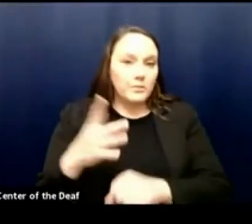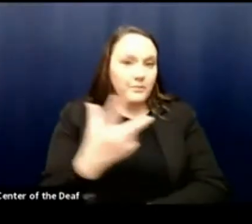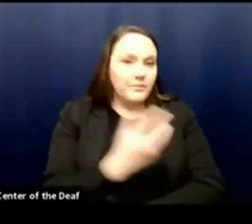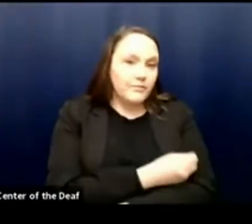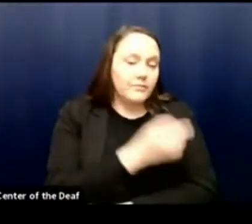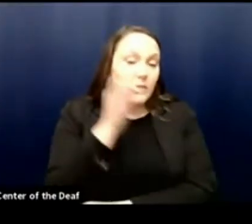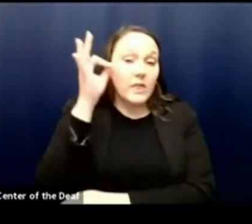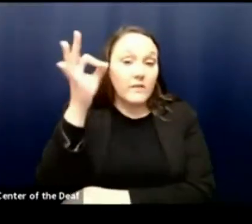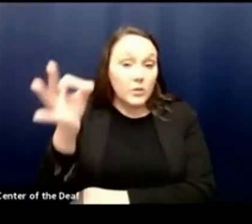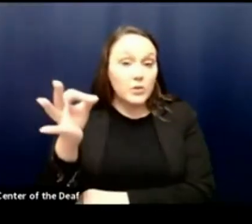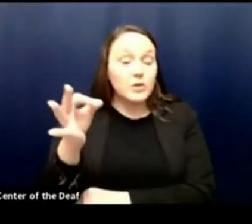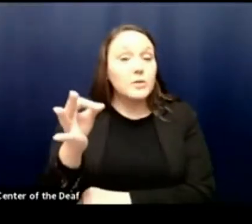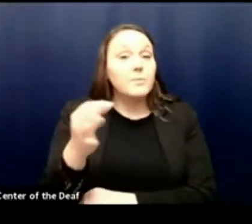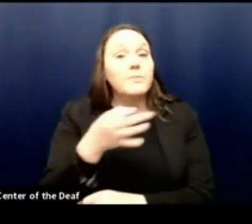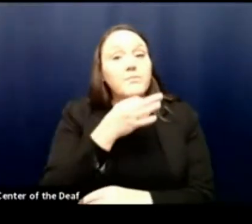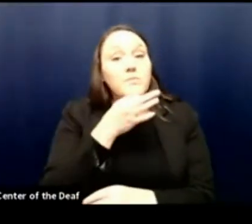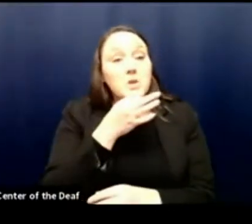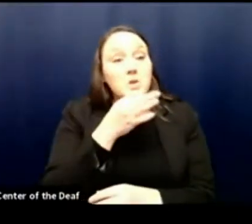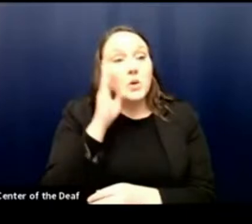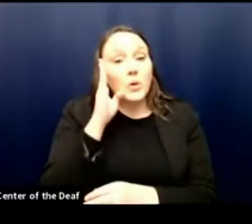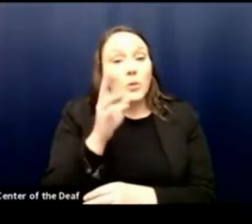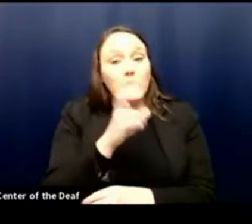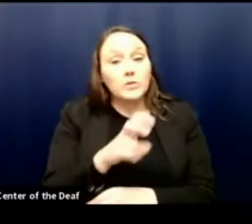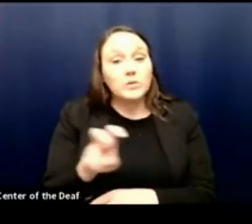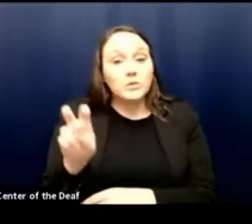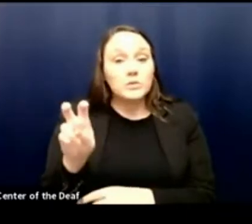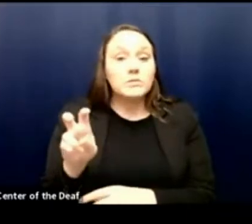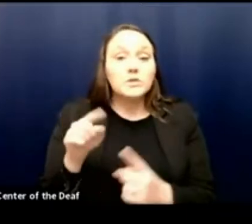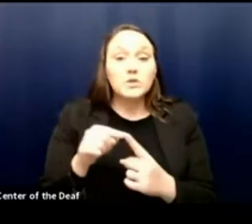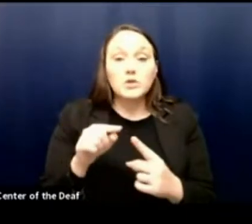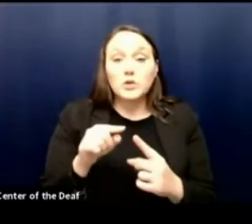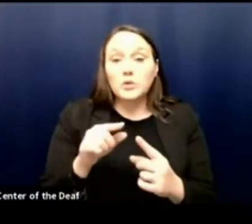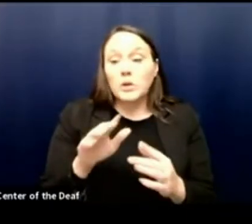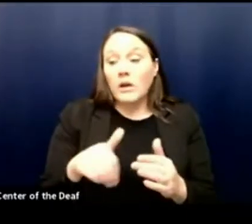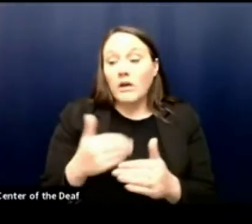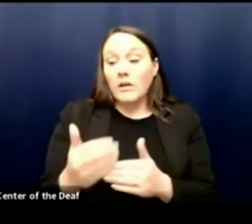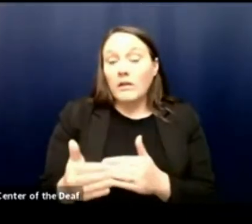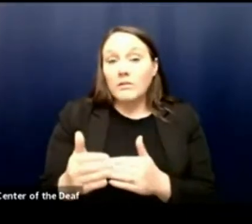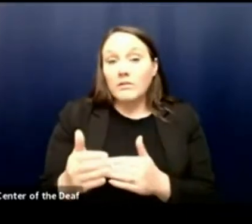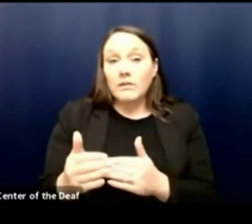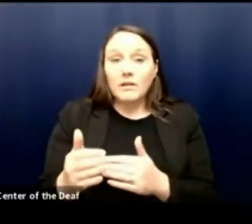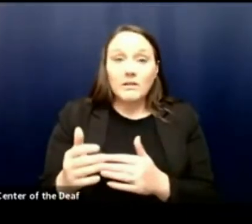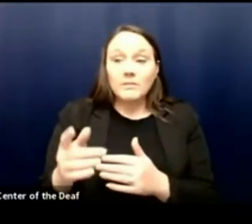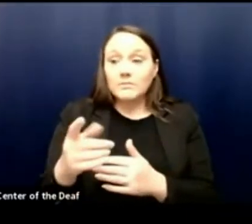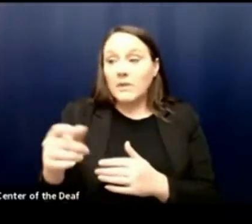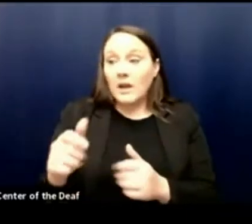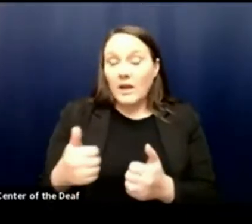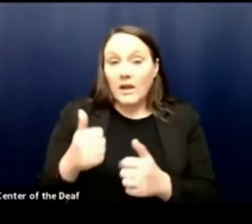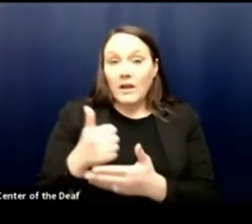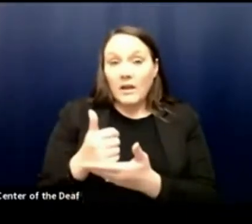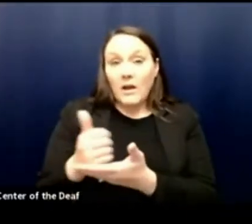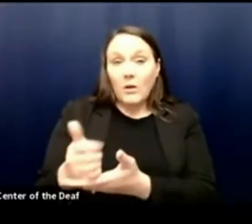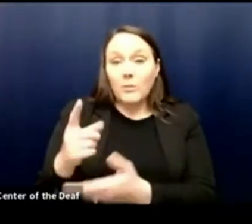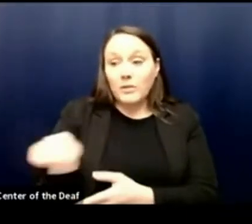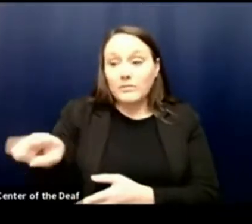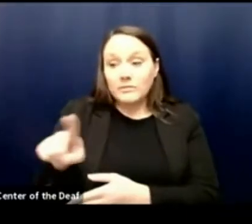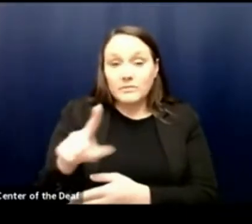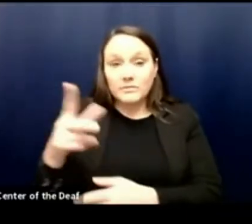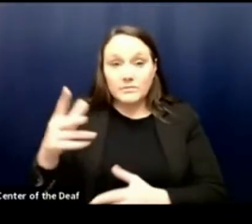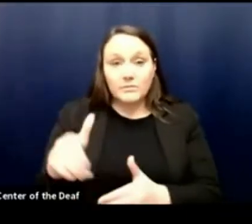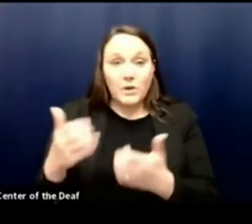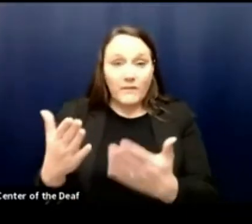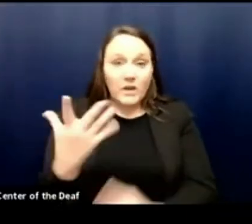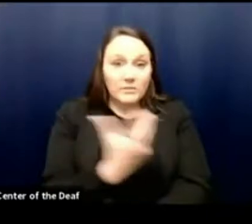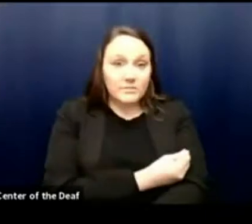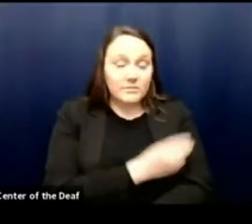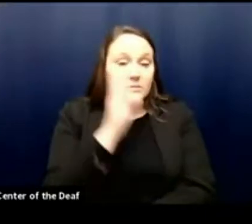weeks and months, we will transition to those groups stepping into their vaccination role. This will help speed up the process and increase access